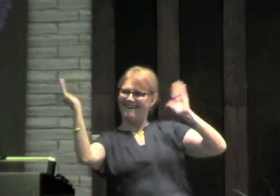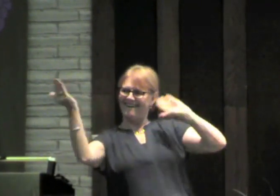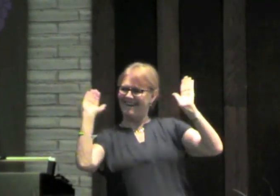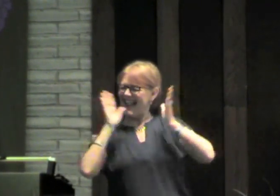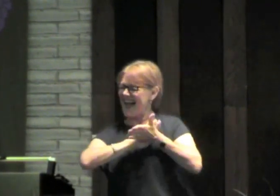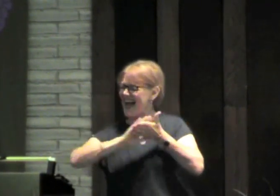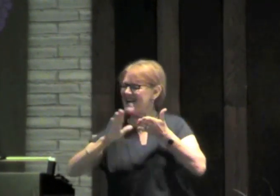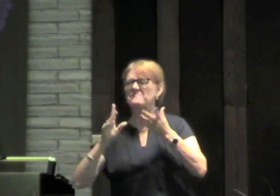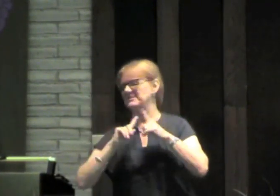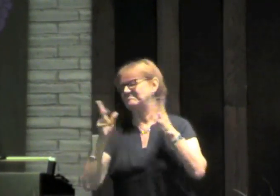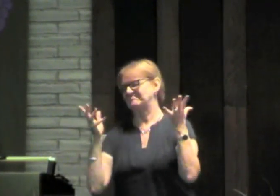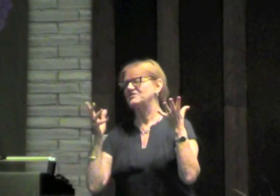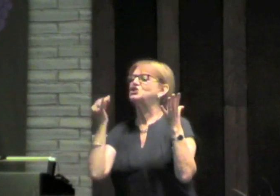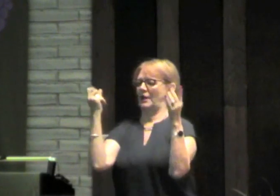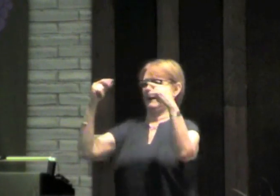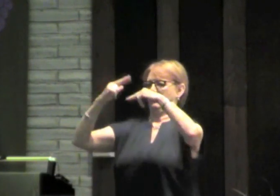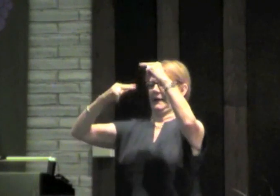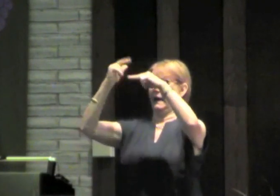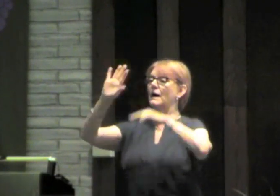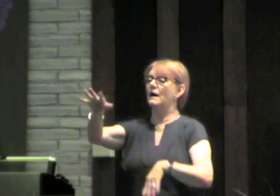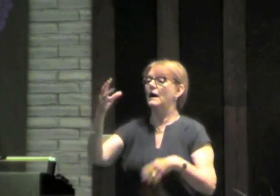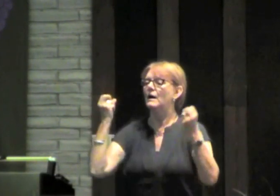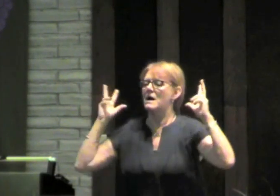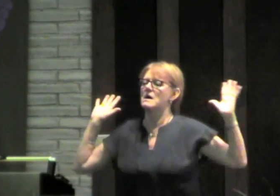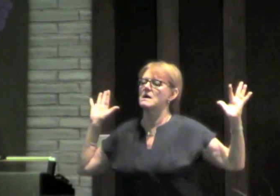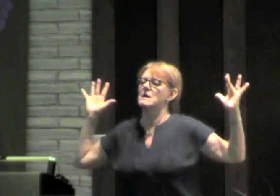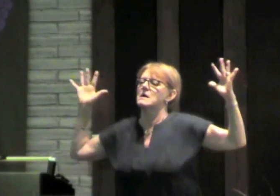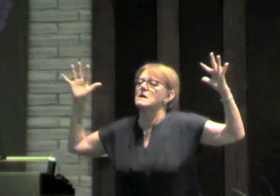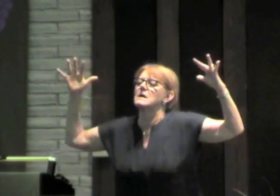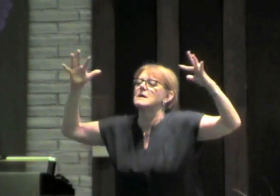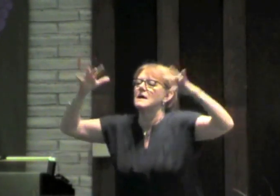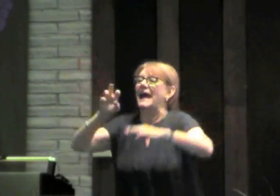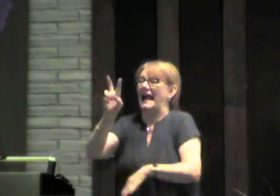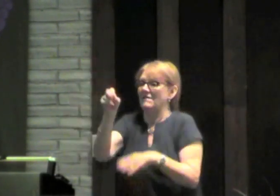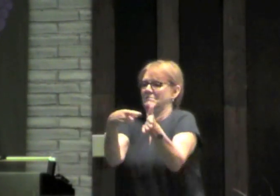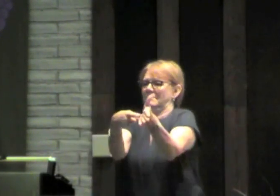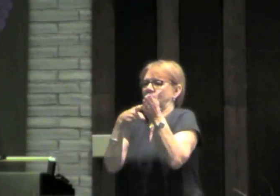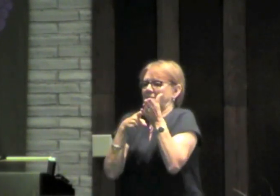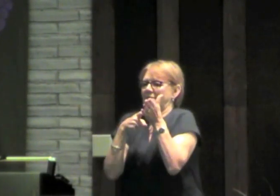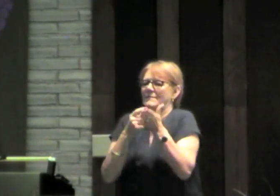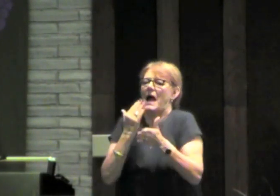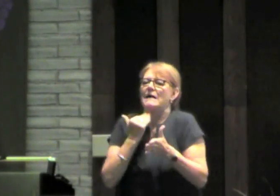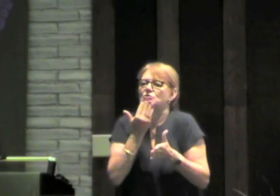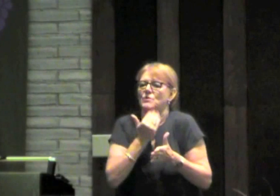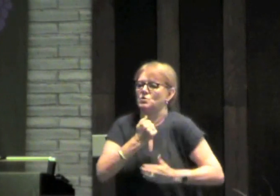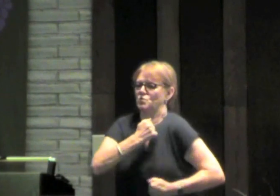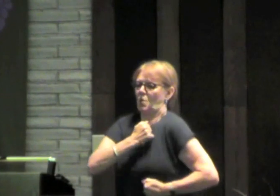Center, so we could compare it with ours. It was very nice, but I didn't. Anyway, it's just kind of a building. And when you go there,